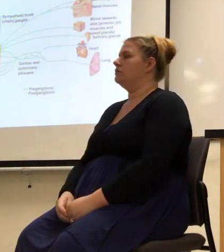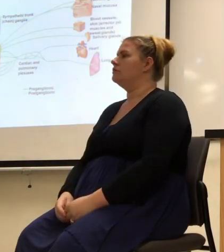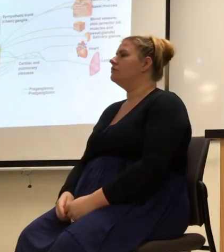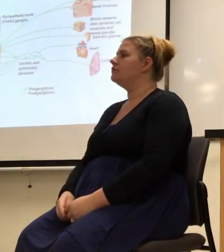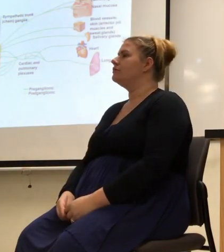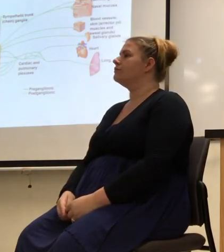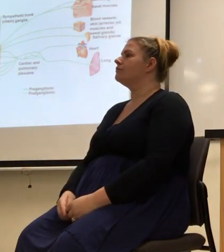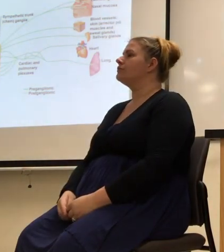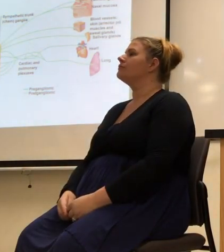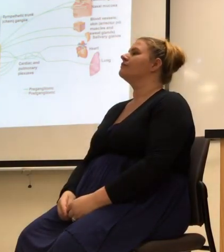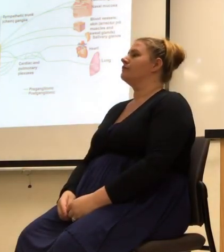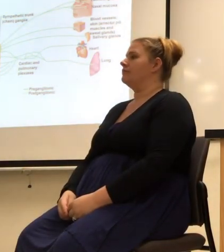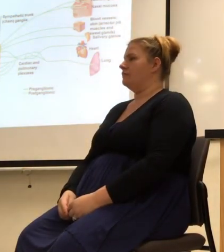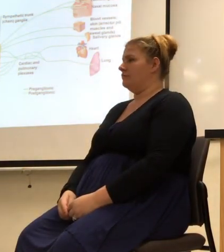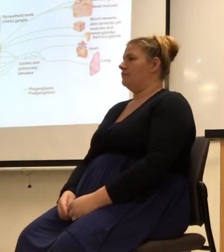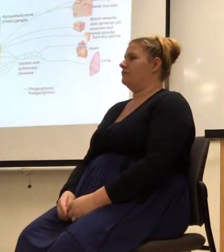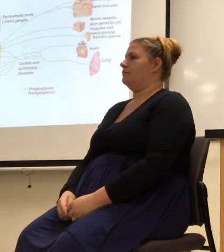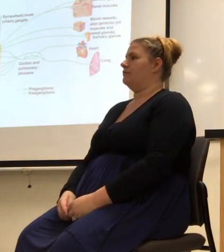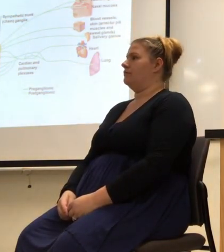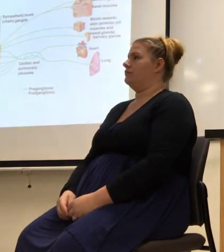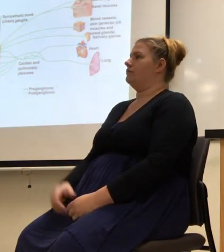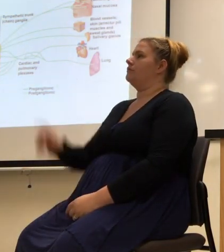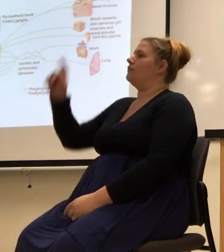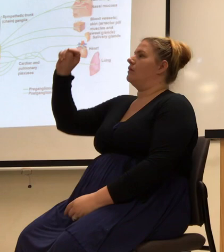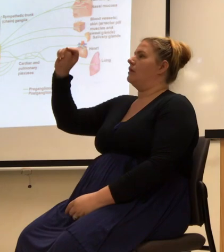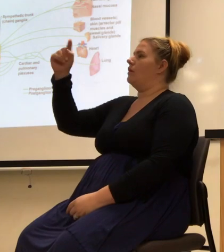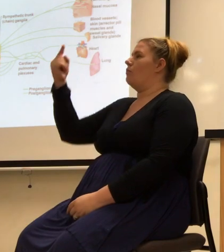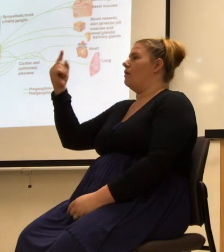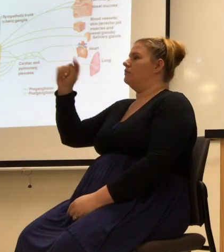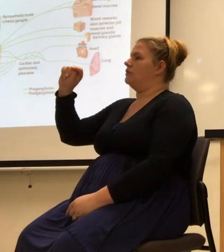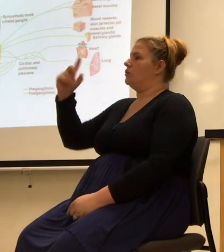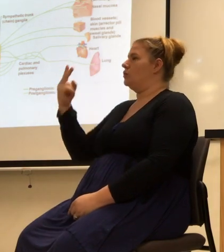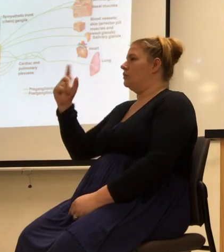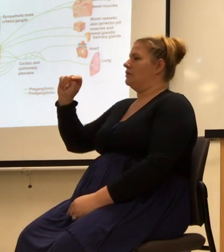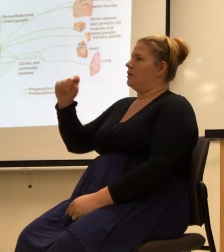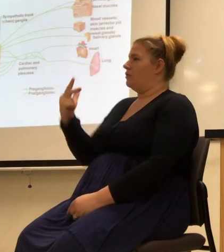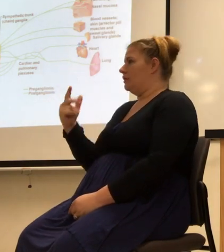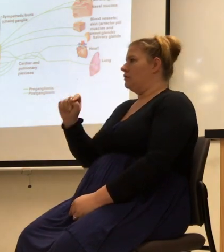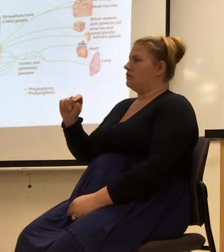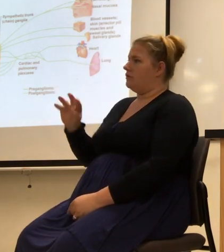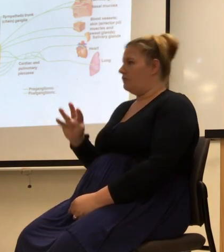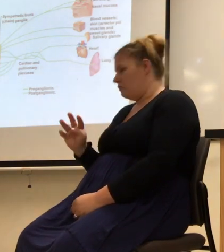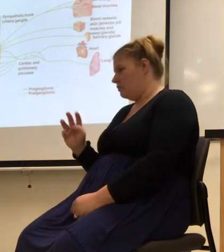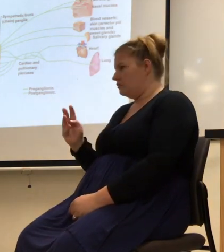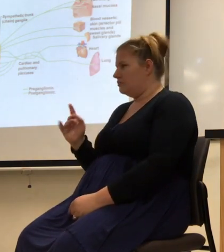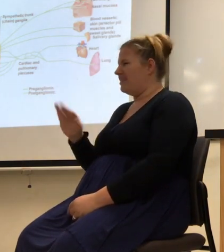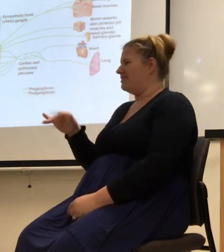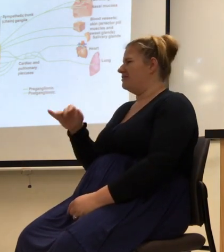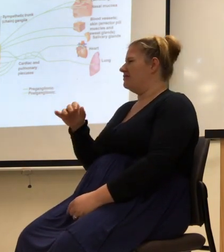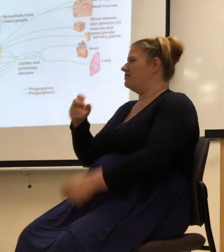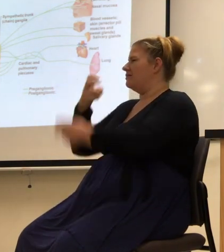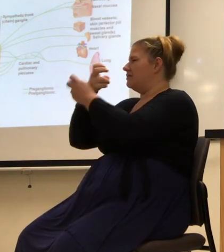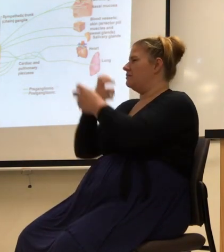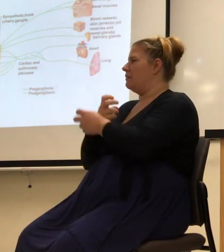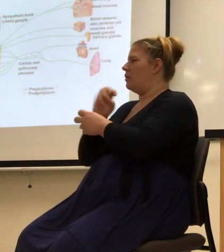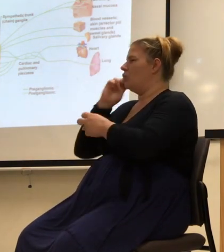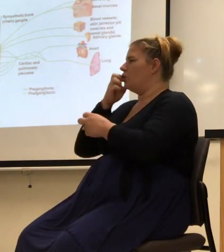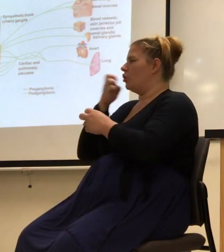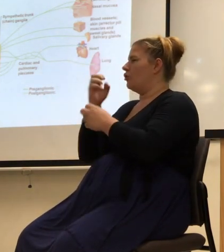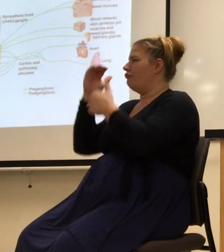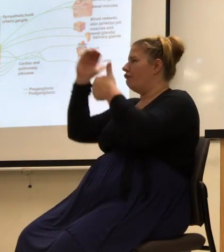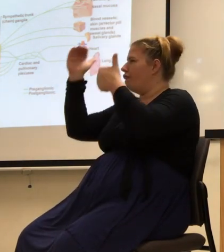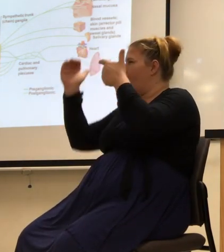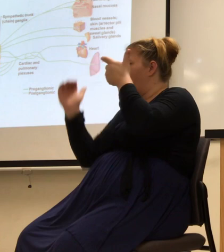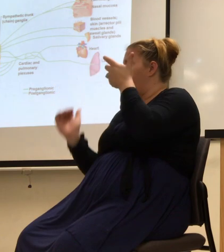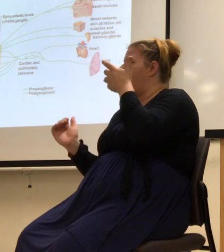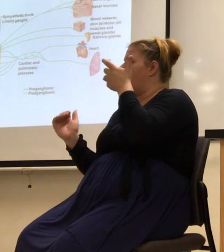So T1, T2, T3, T4, spinal nerve level. So the cell body is